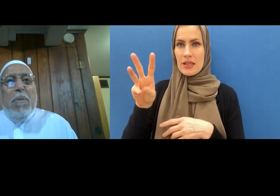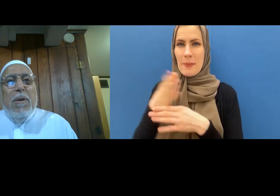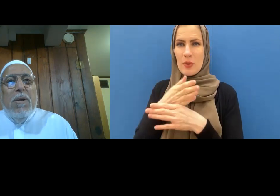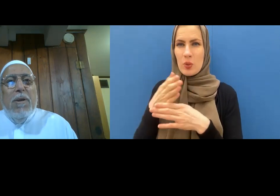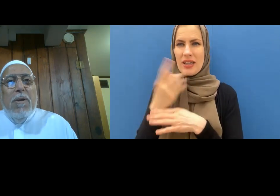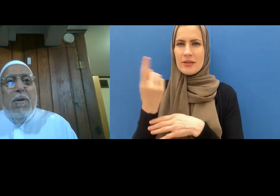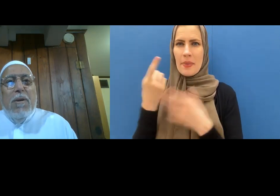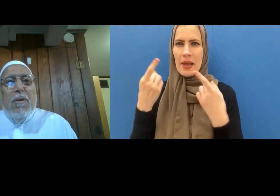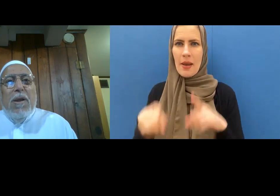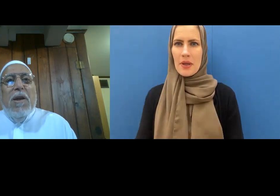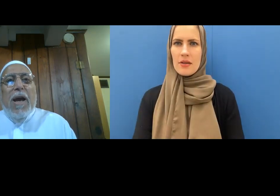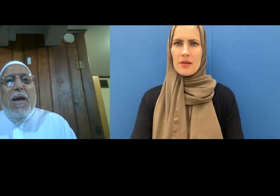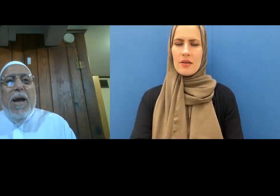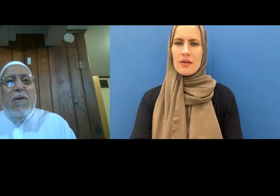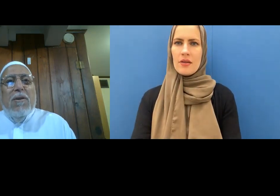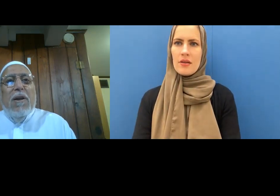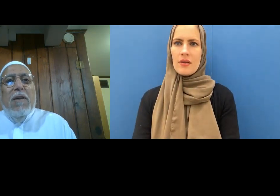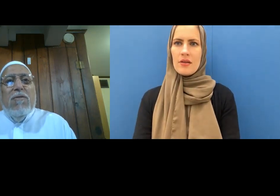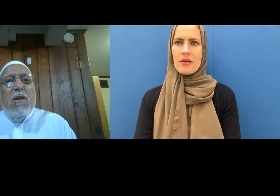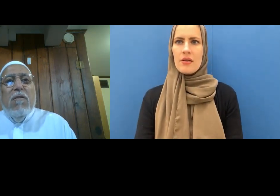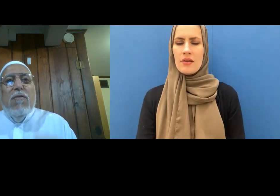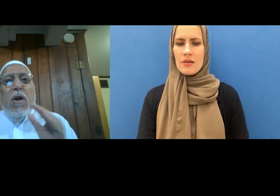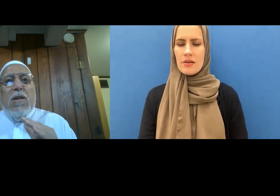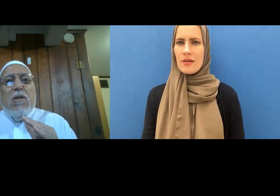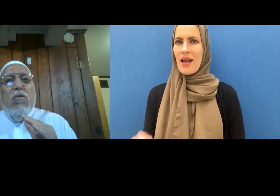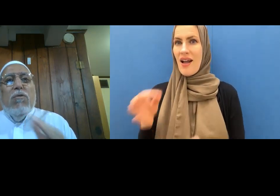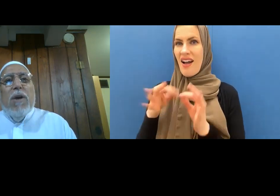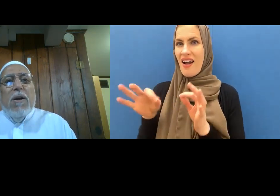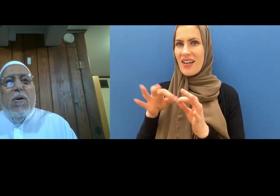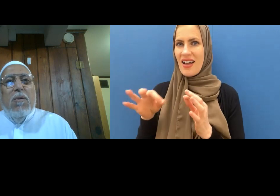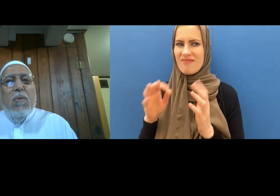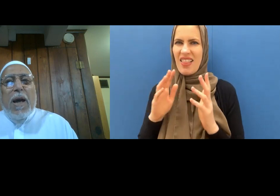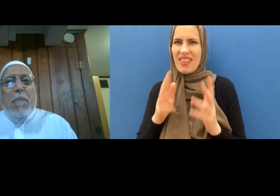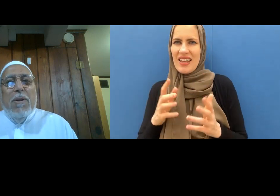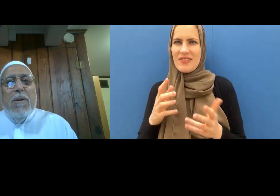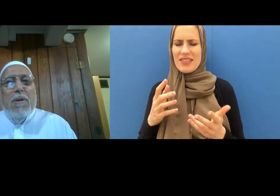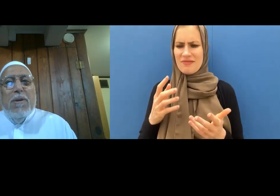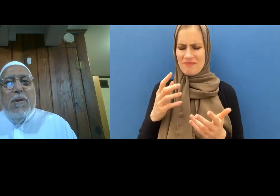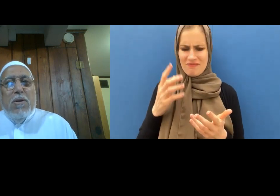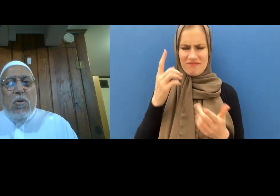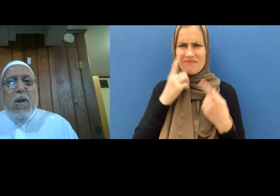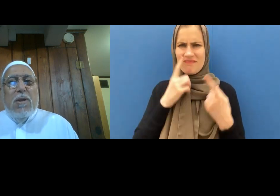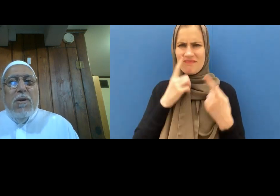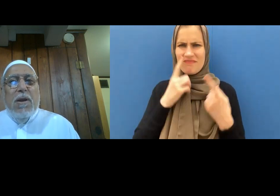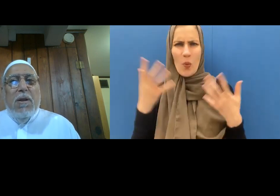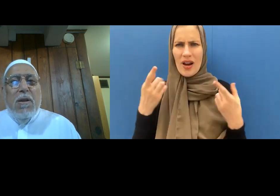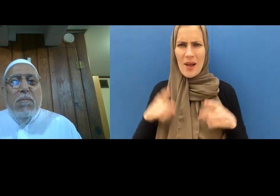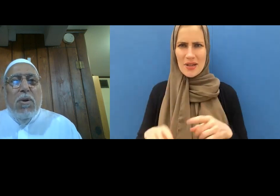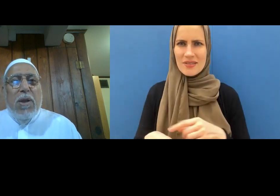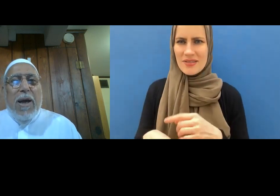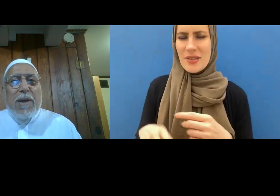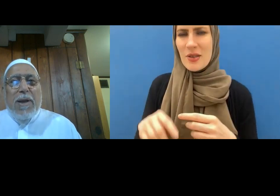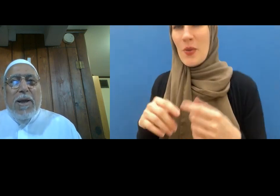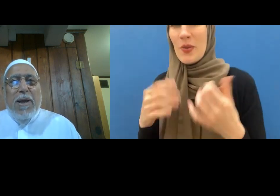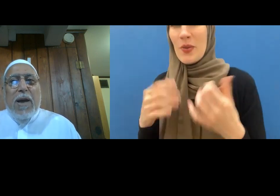something happened that the ayat leaves it for us to figure what happened. So let us read